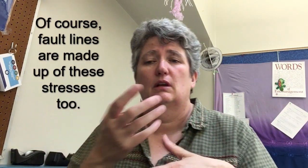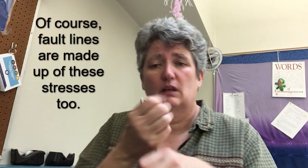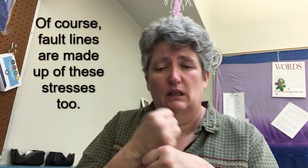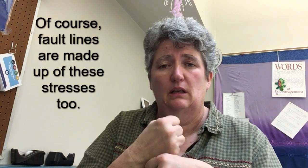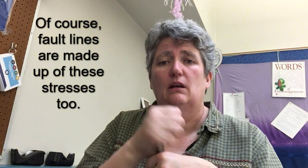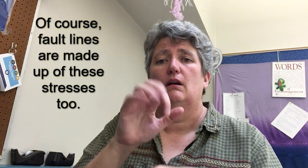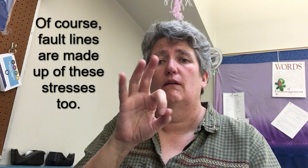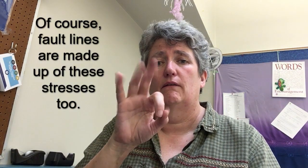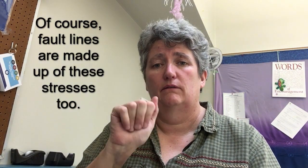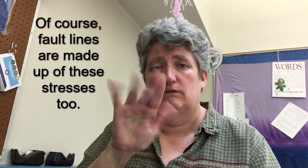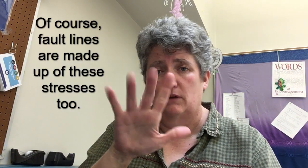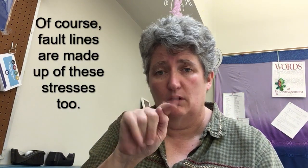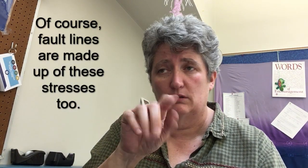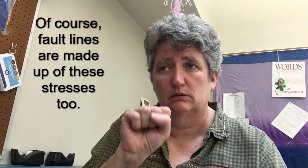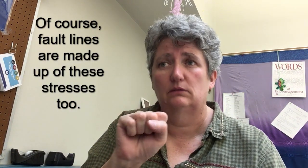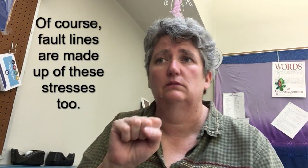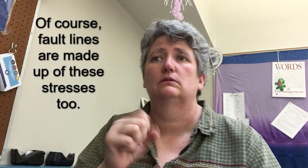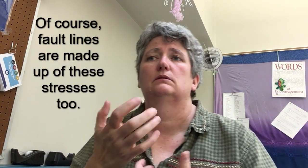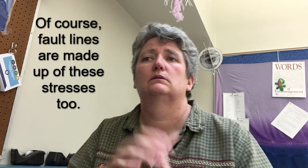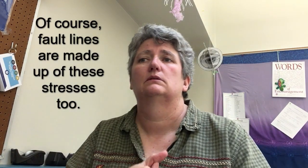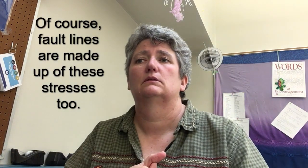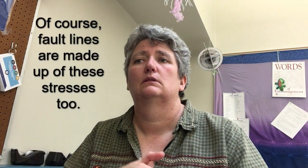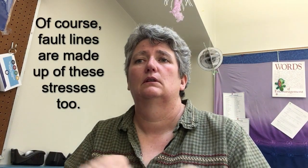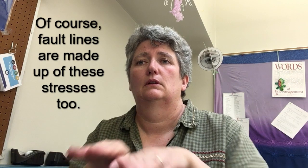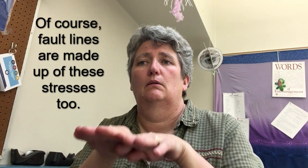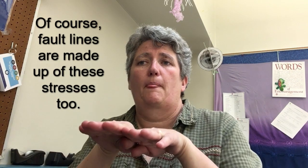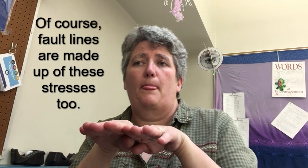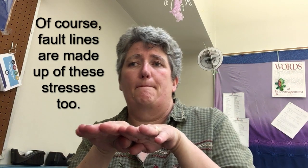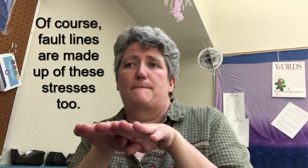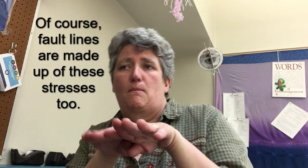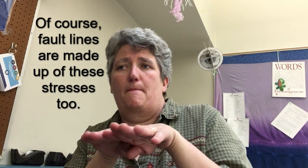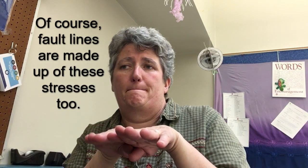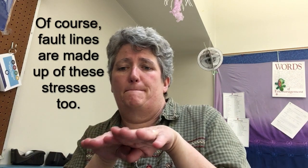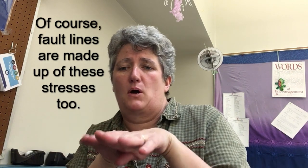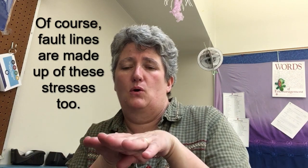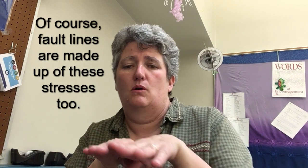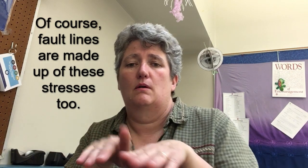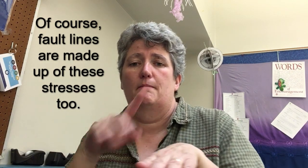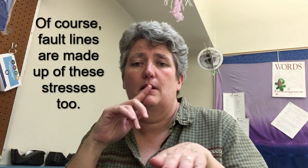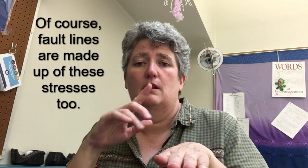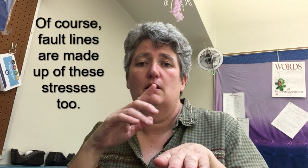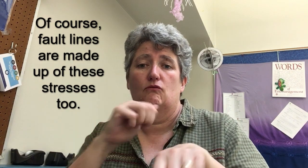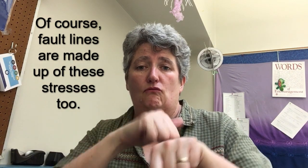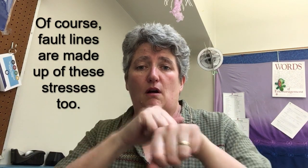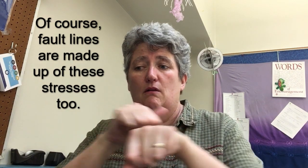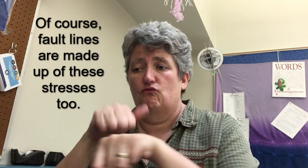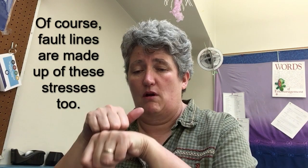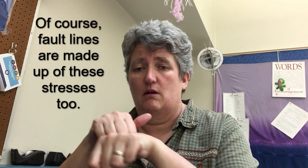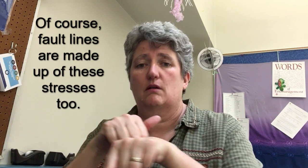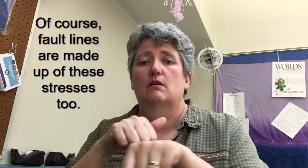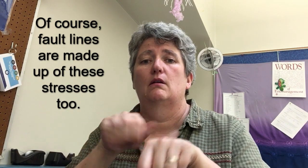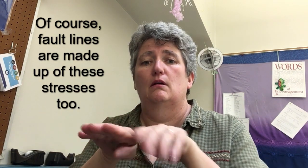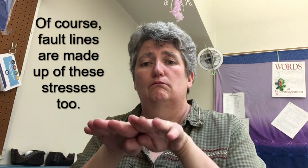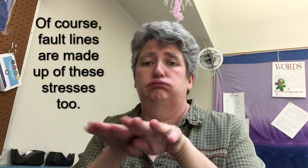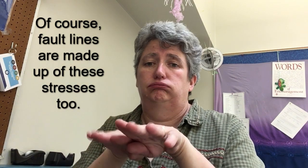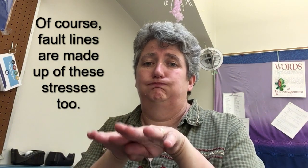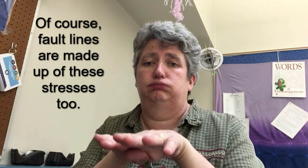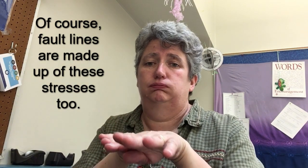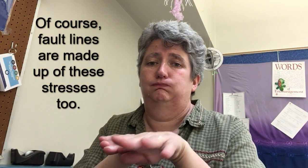And with shearing, you have those faults, and those plates are moving against each other, and the rocks